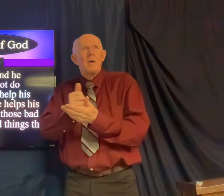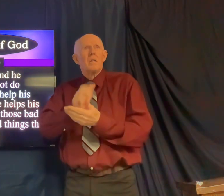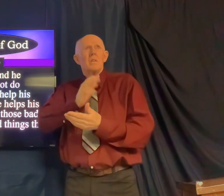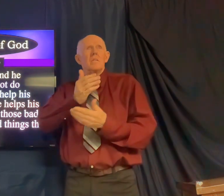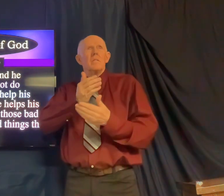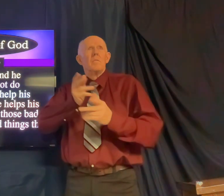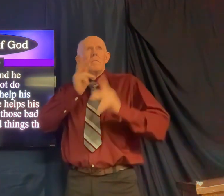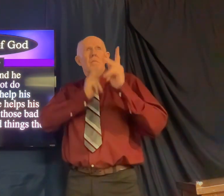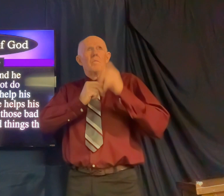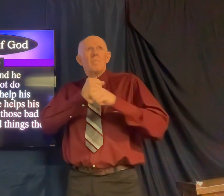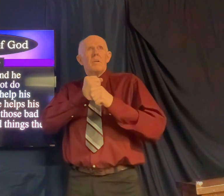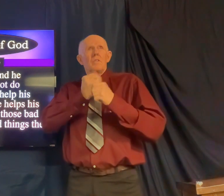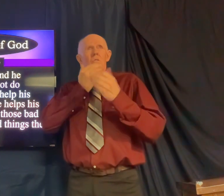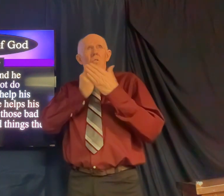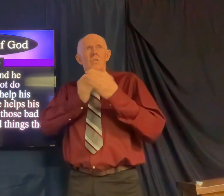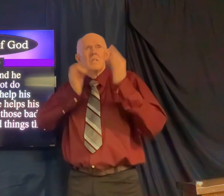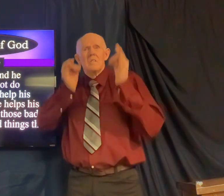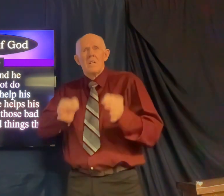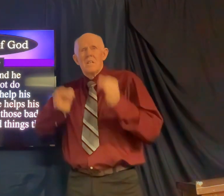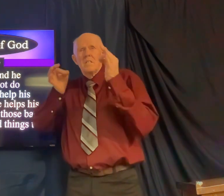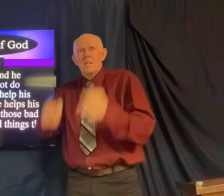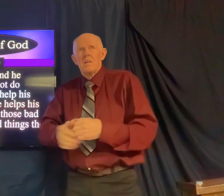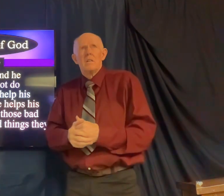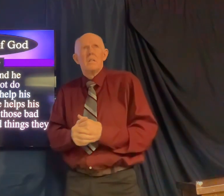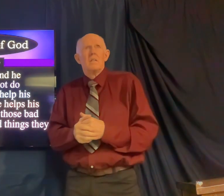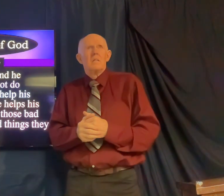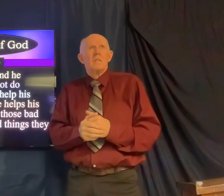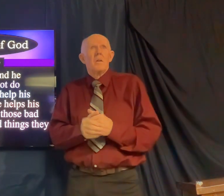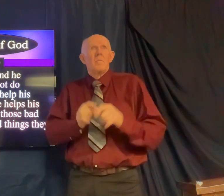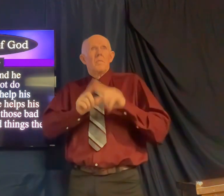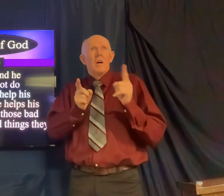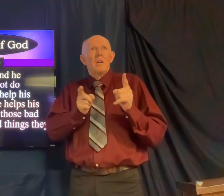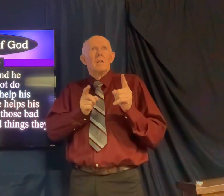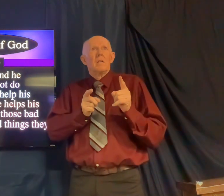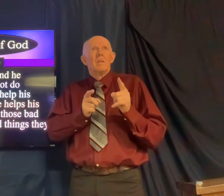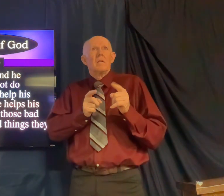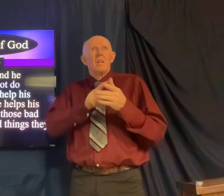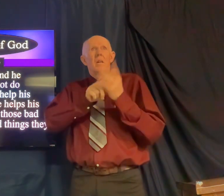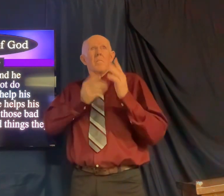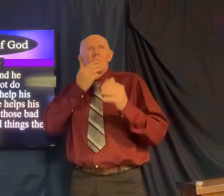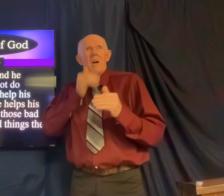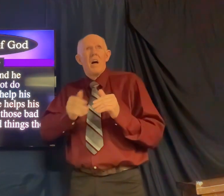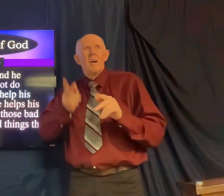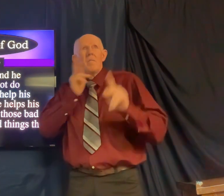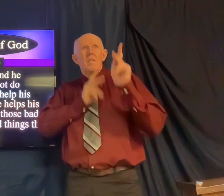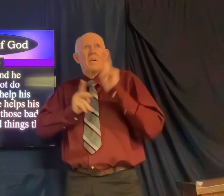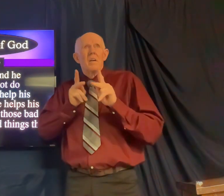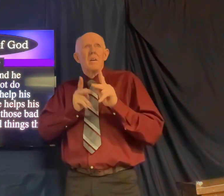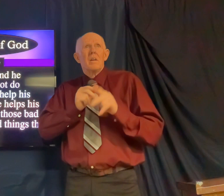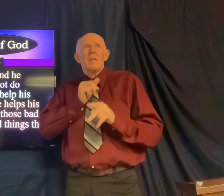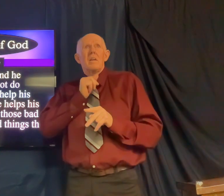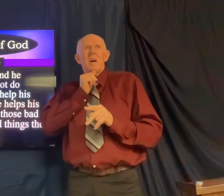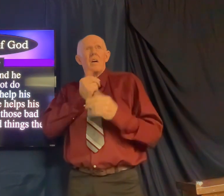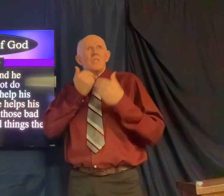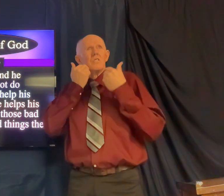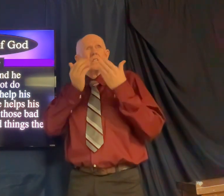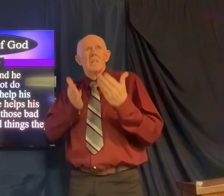helps His people make good decisions. But those bad people are